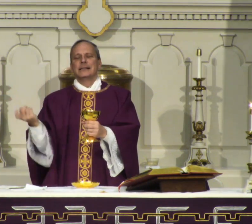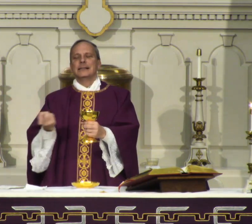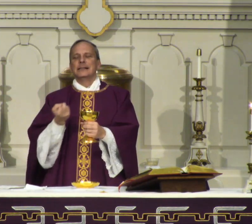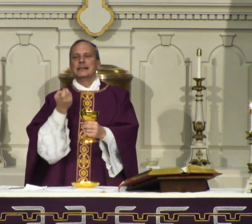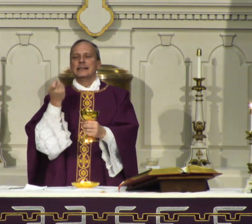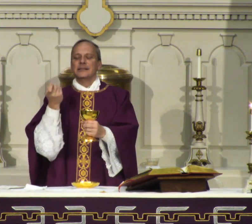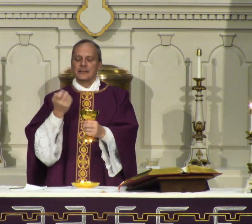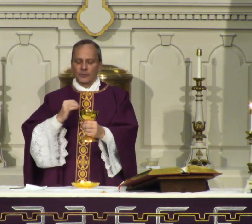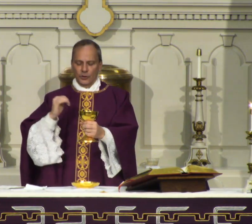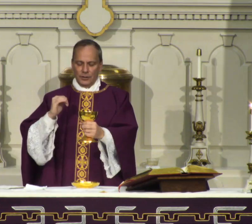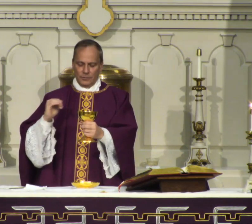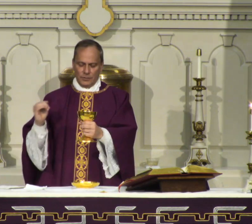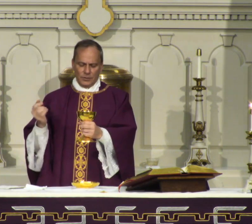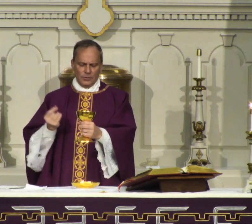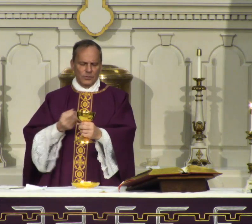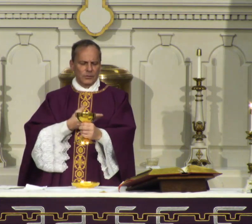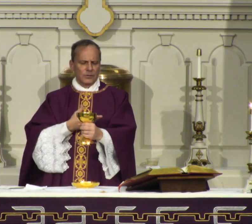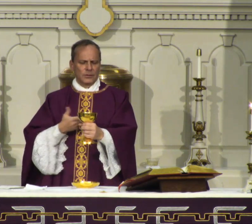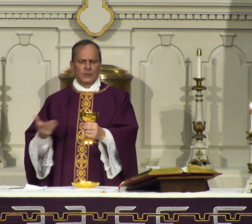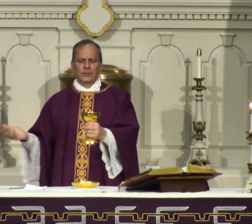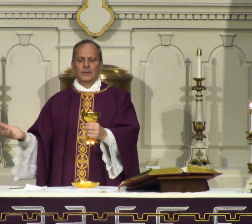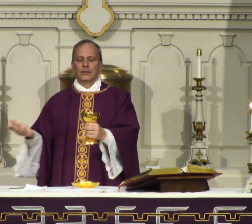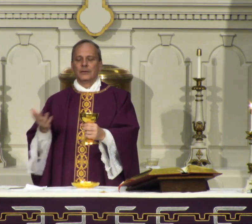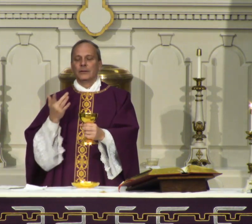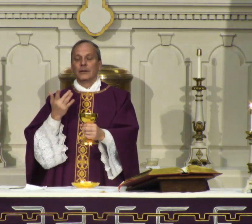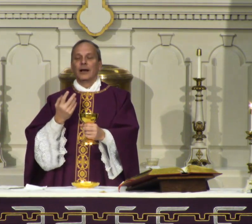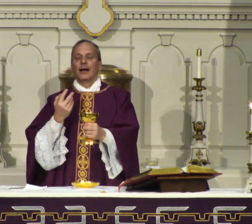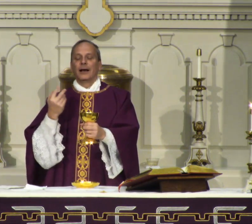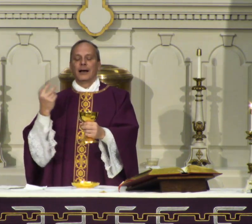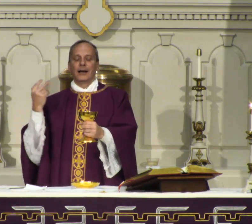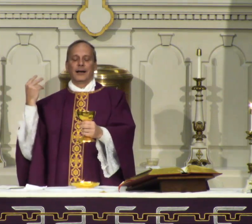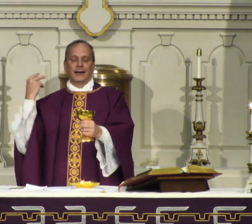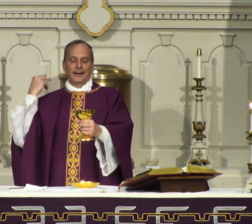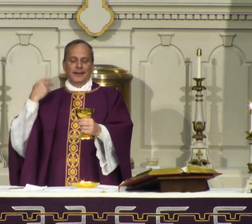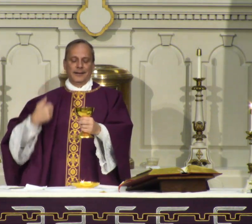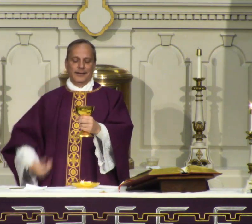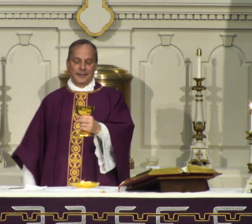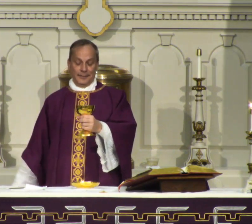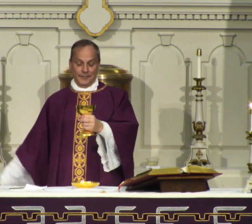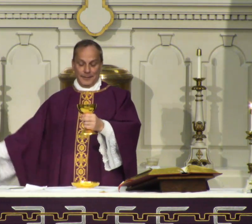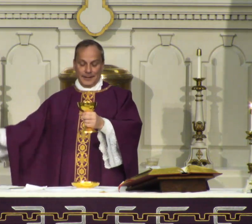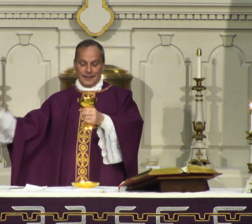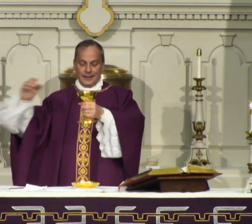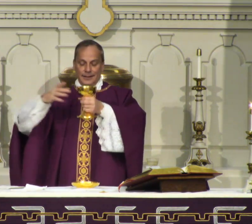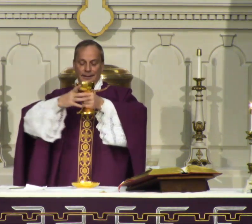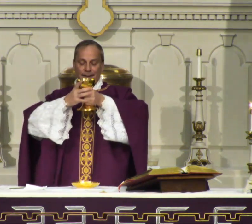the forgiveness of sins. Do this in memory of me."